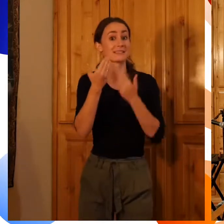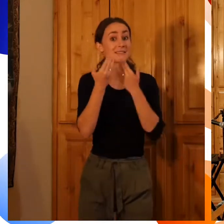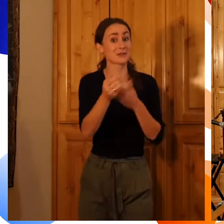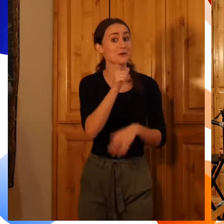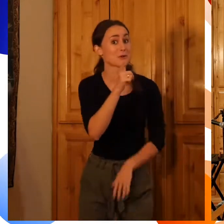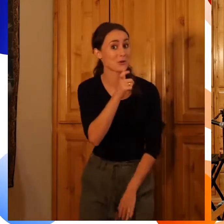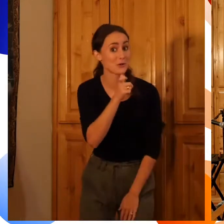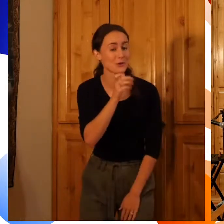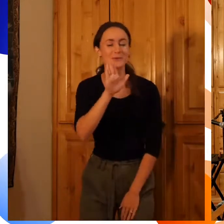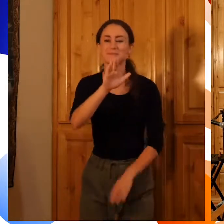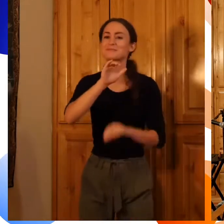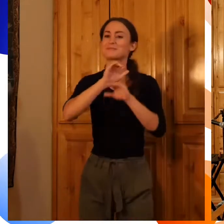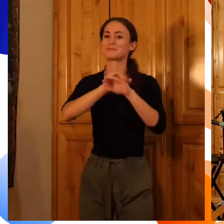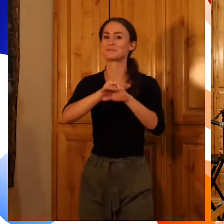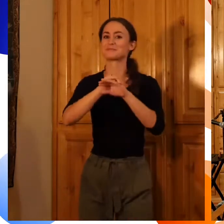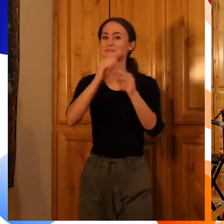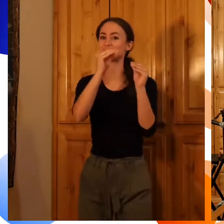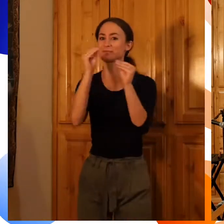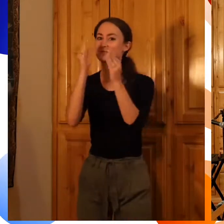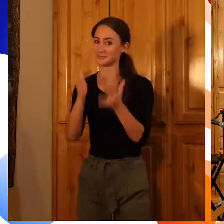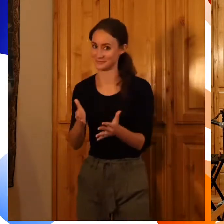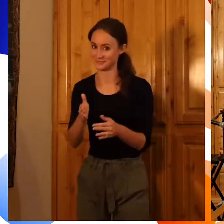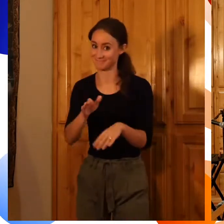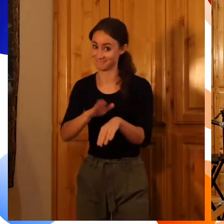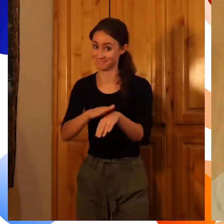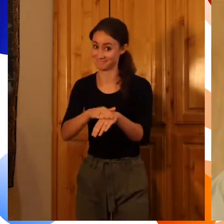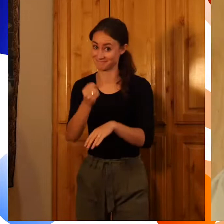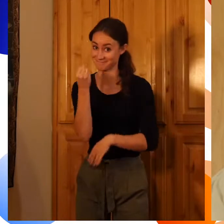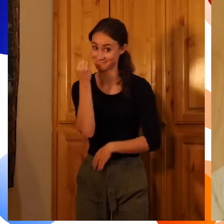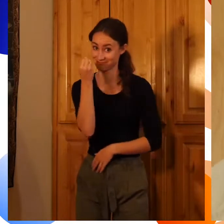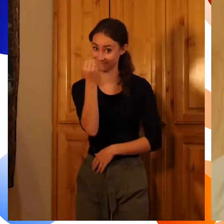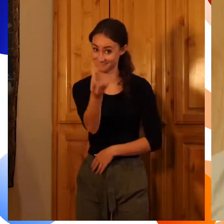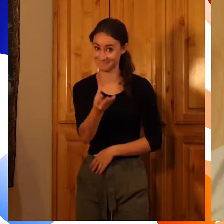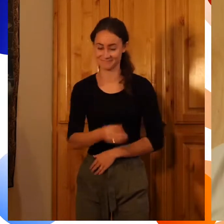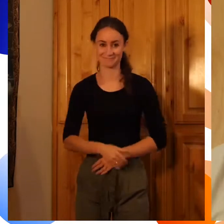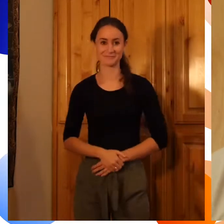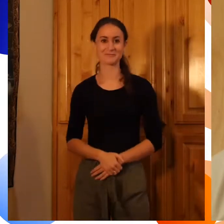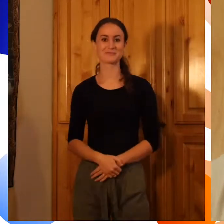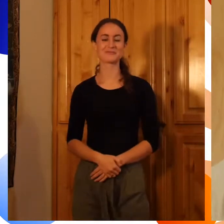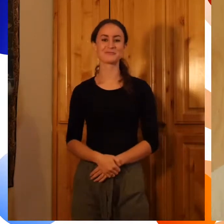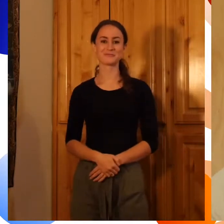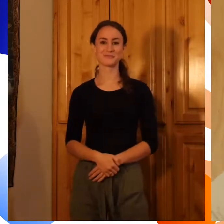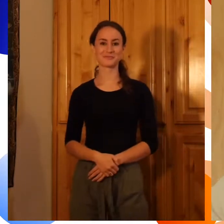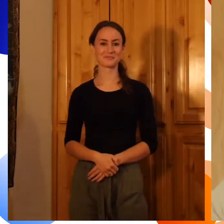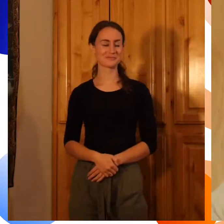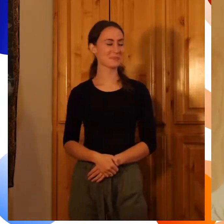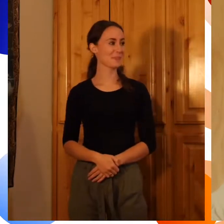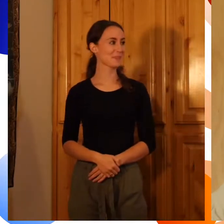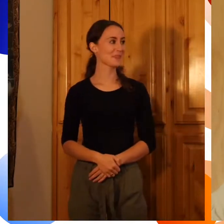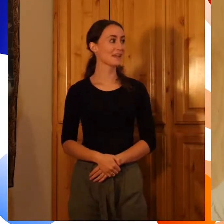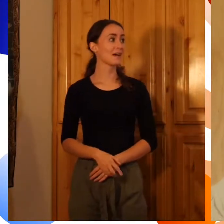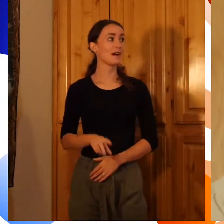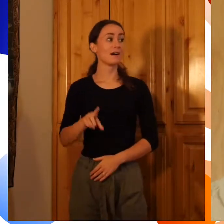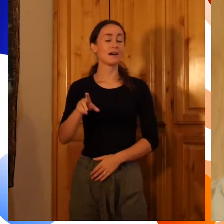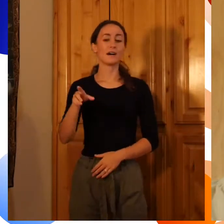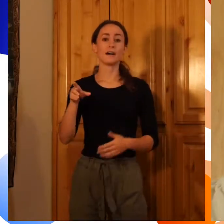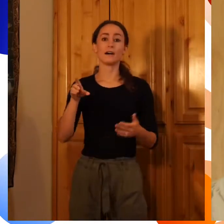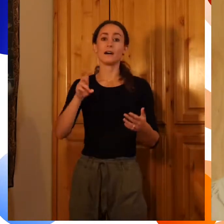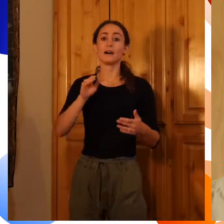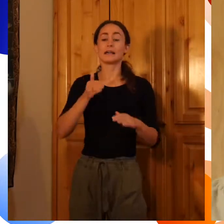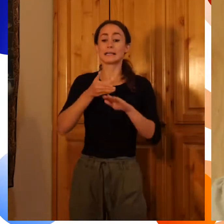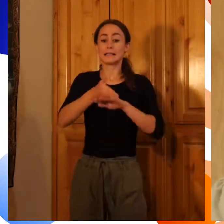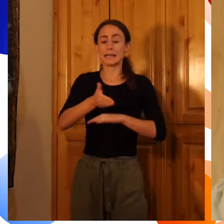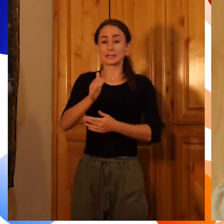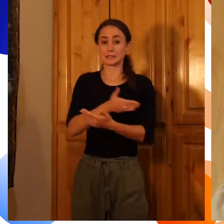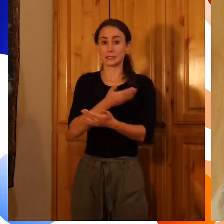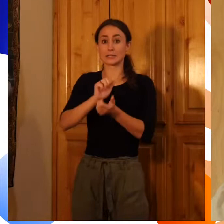teachers. This next story we're going to tell you is called, is how Donald met his wife, the Magic Spectacles. And so Donald,